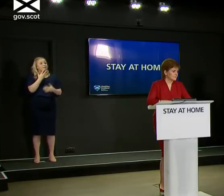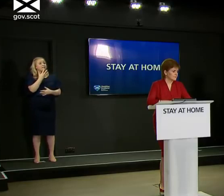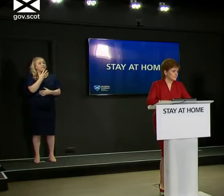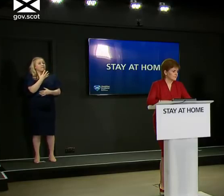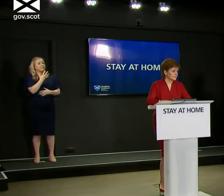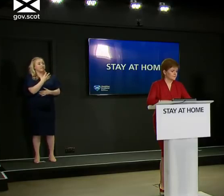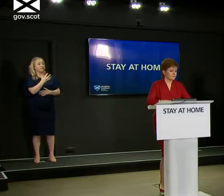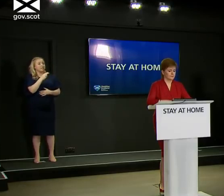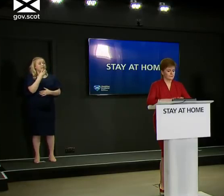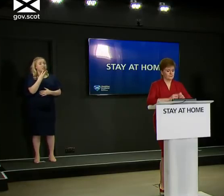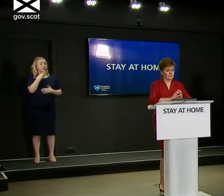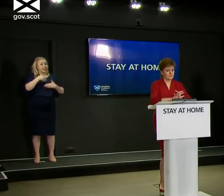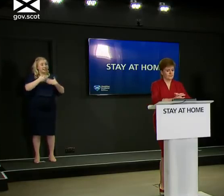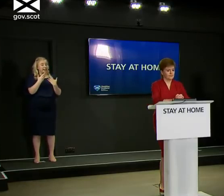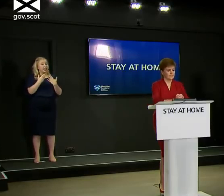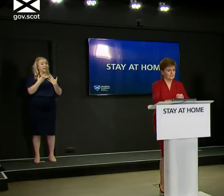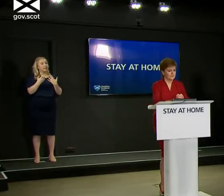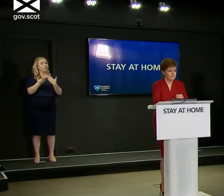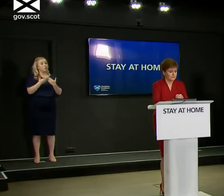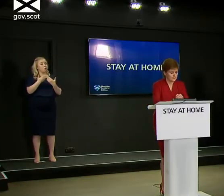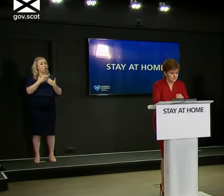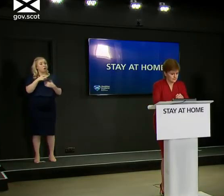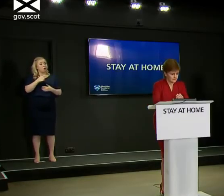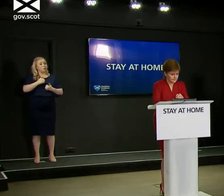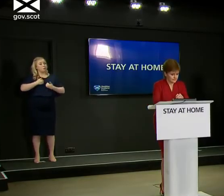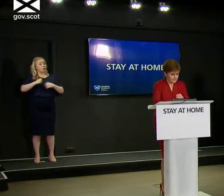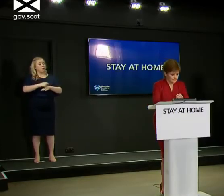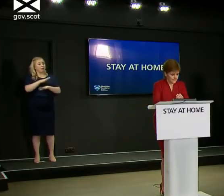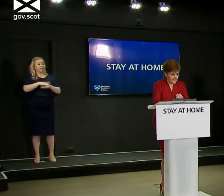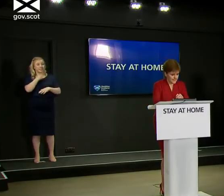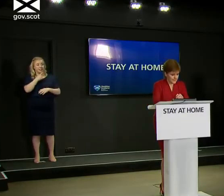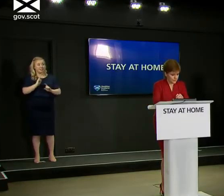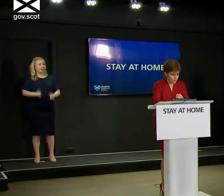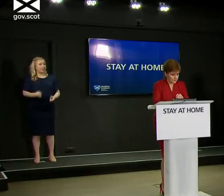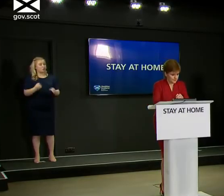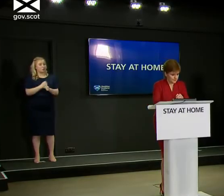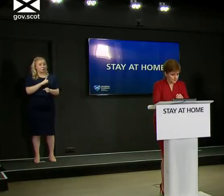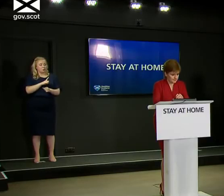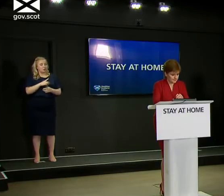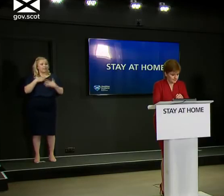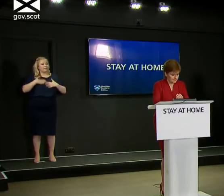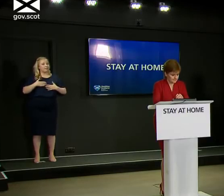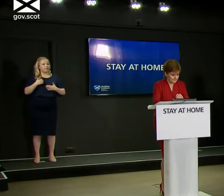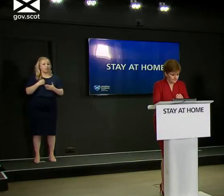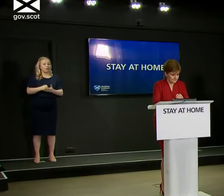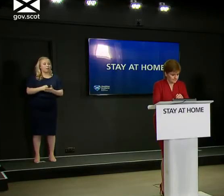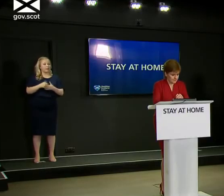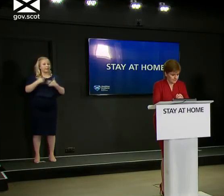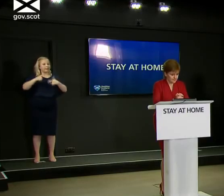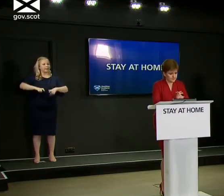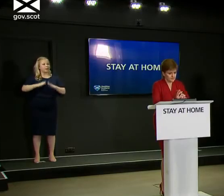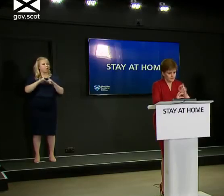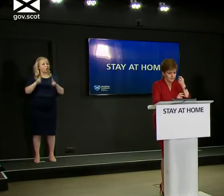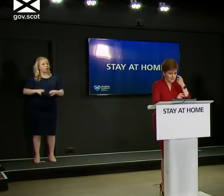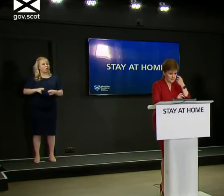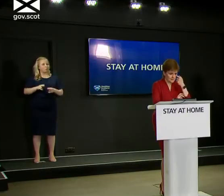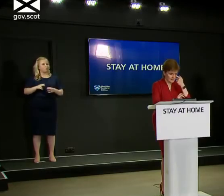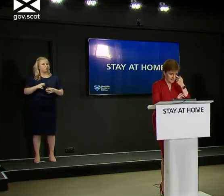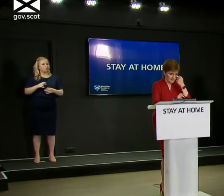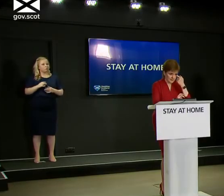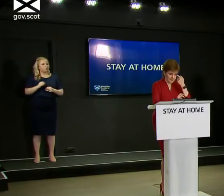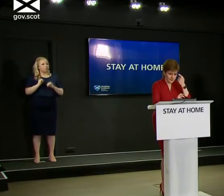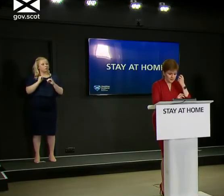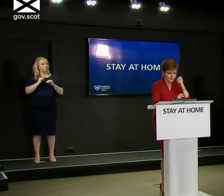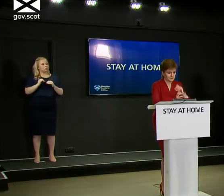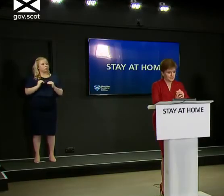feels she will not be able to do this as the physical limits of being at home are increasing her anxiety.